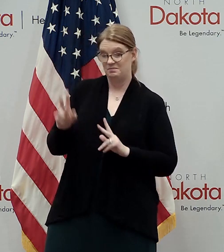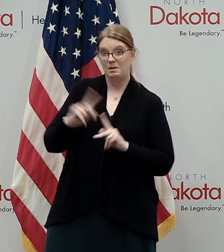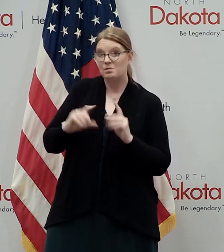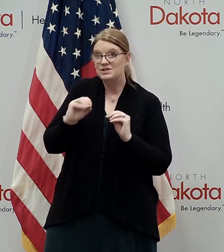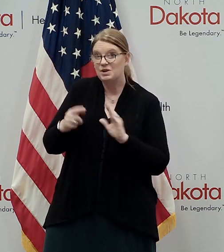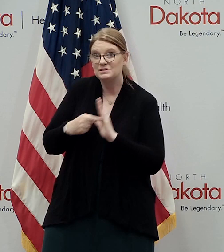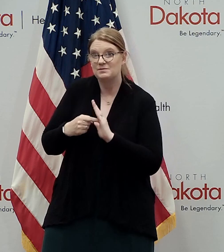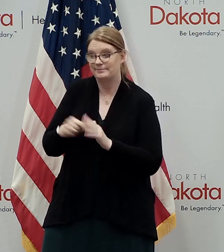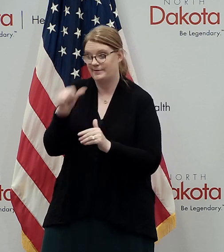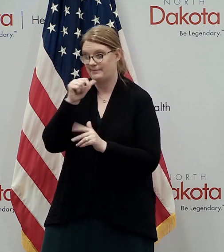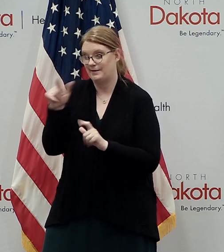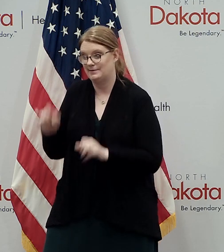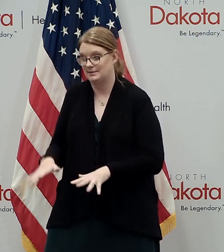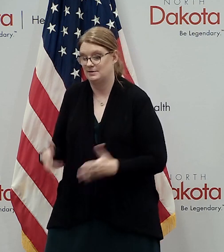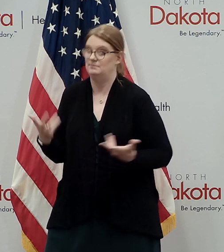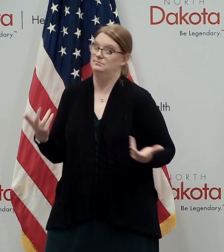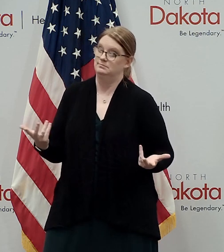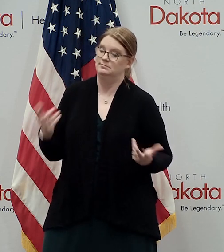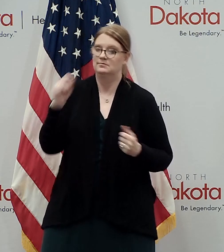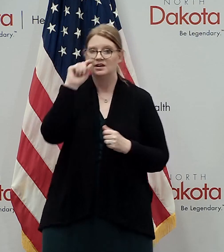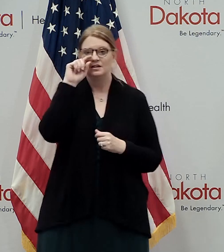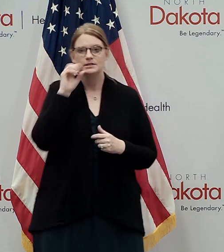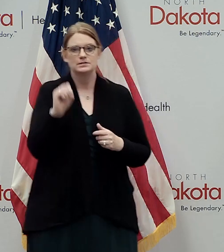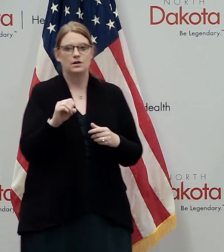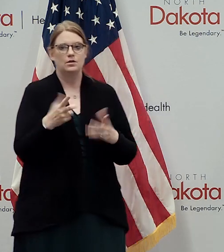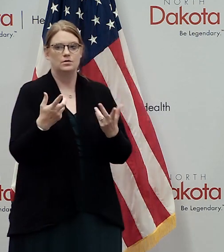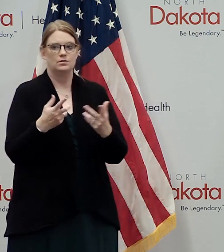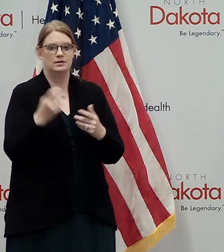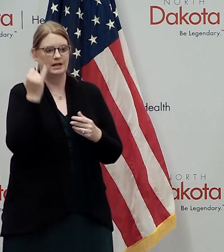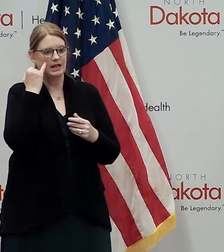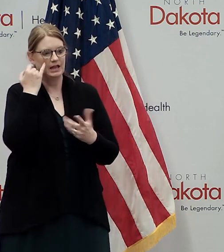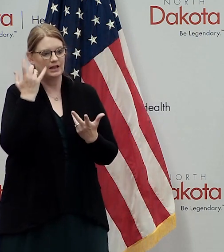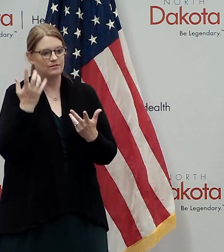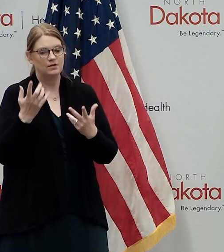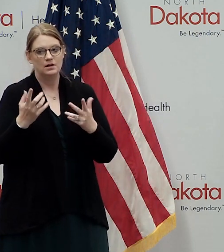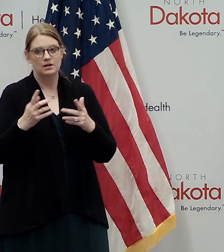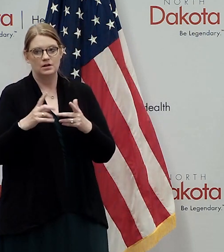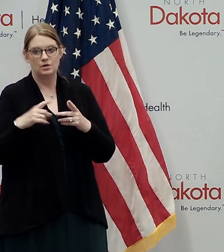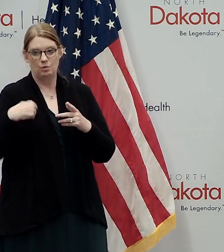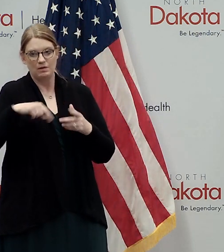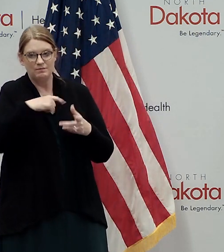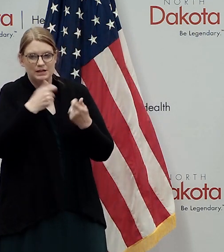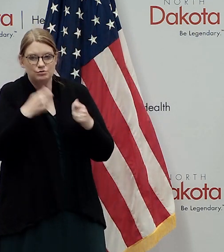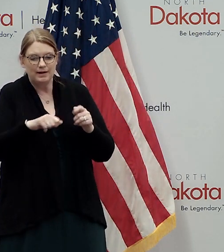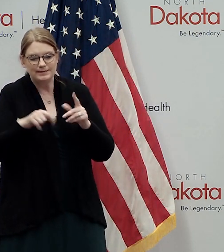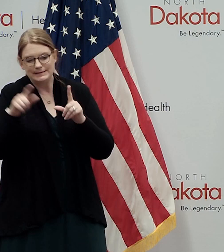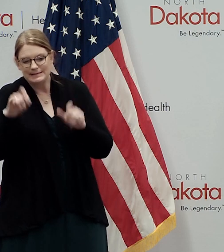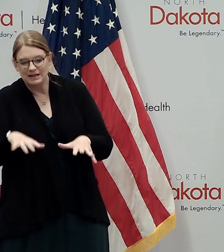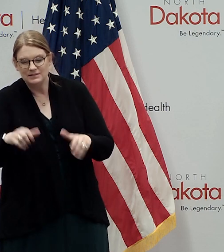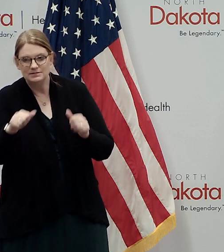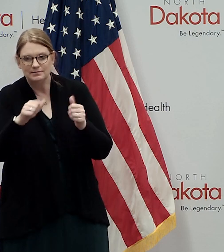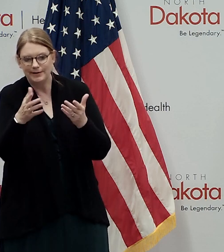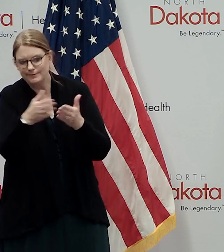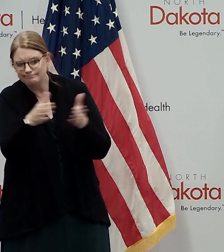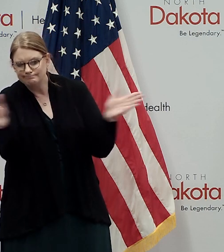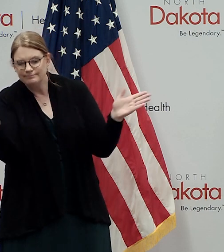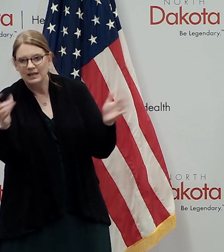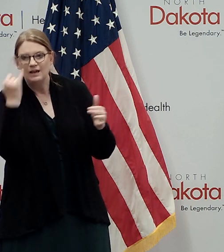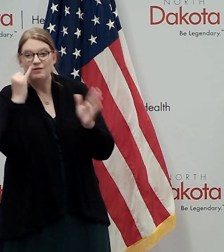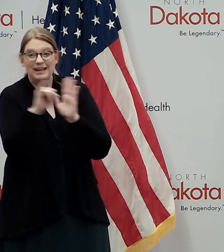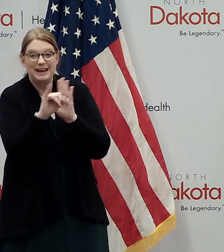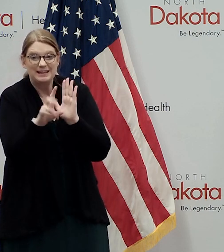may indicate the community is including testing patients with mild or no symptoms, which is what we've been trying to do, particularly if we can identify